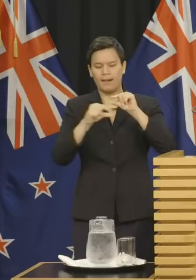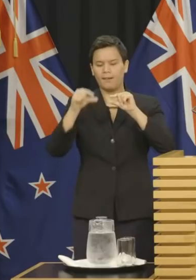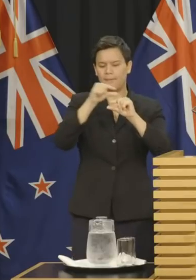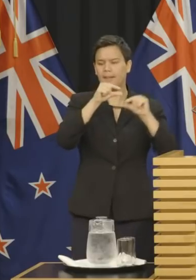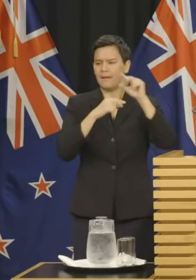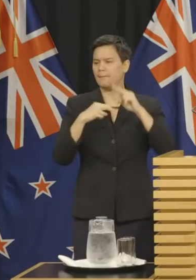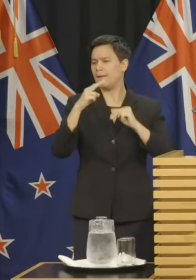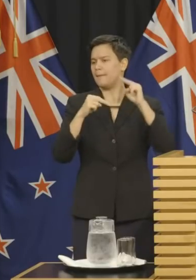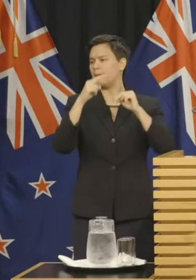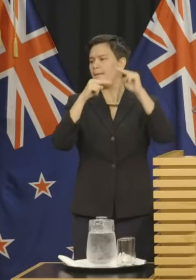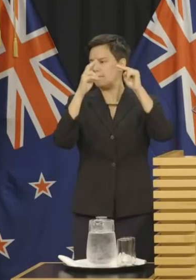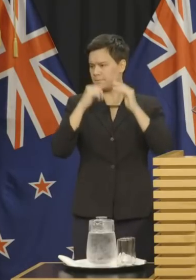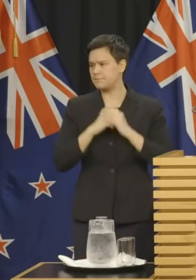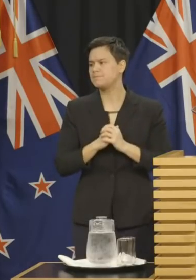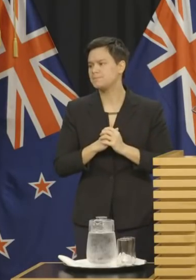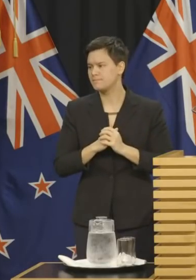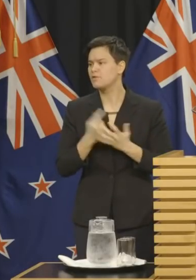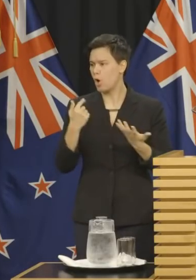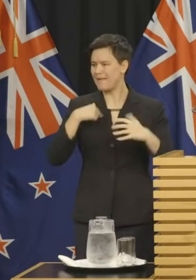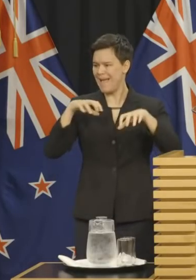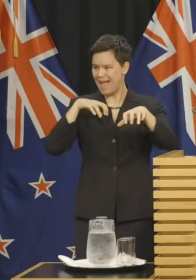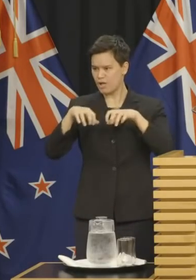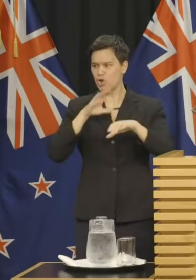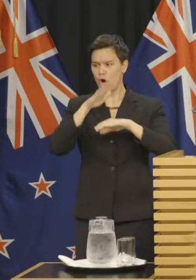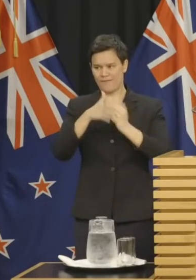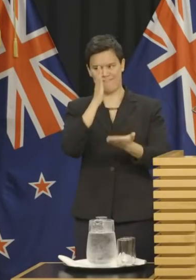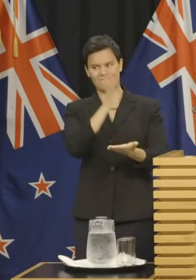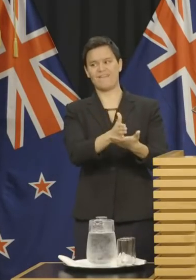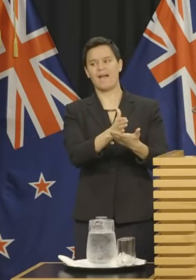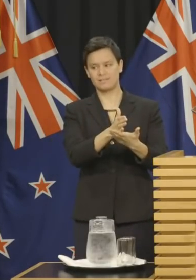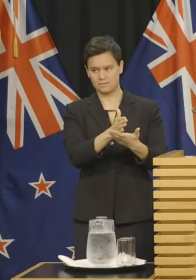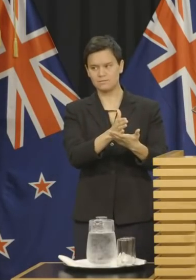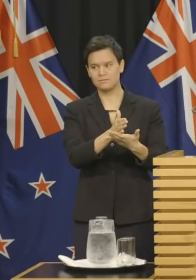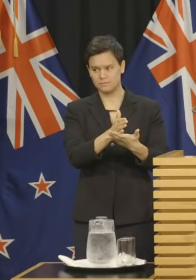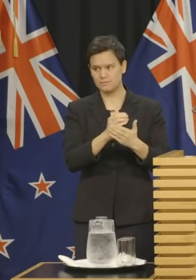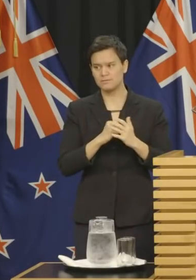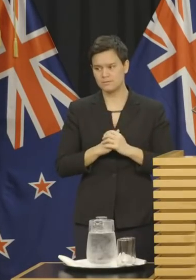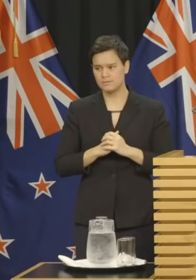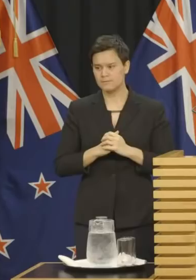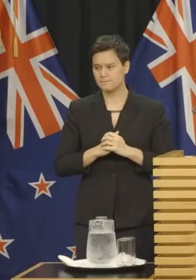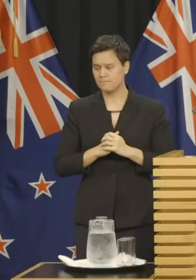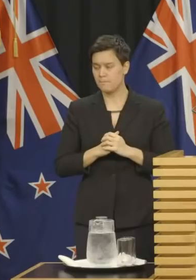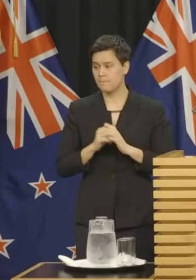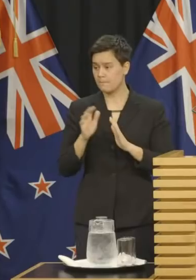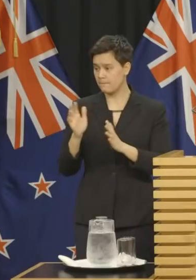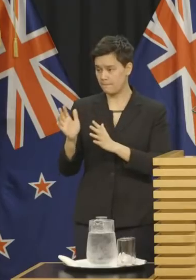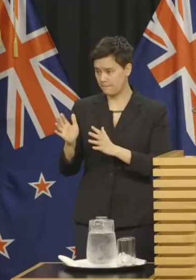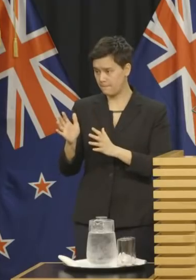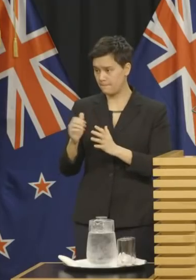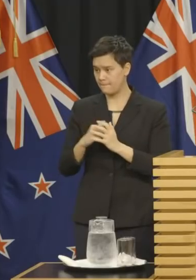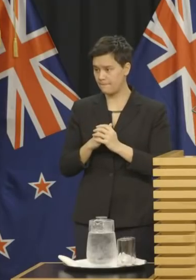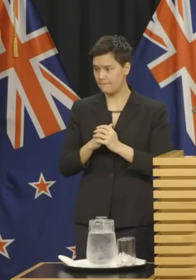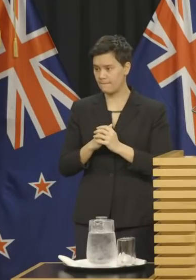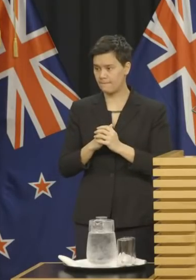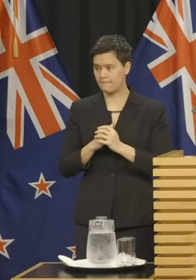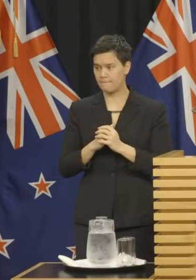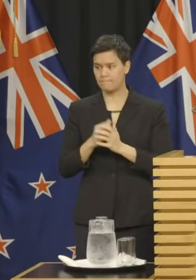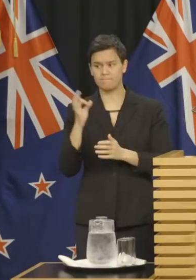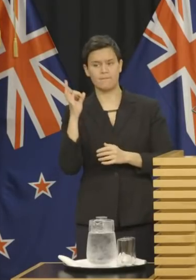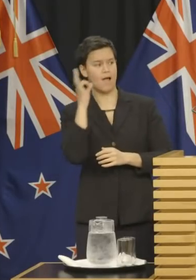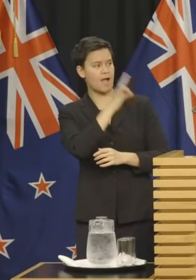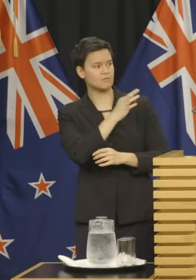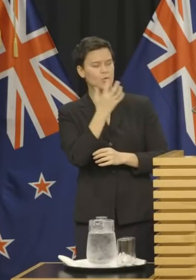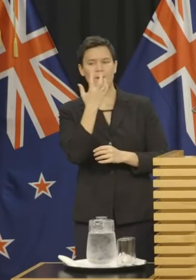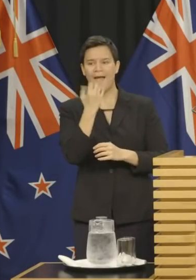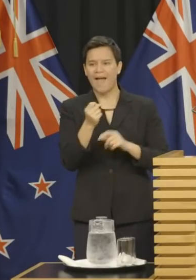into hypotheticals. I'm setting up my actions in this case. But just to pass this out, is the... Are you concerned that this sort of wave of